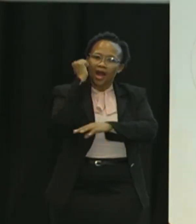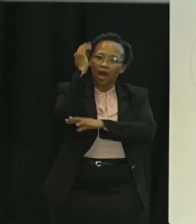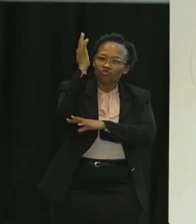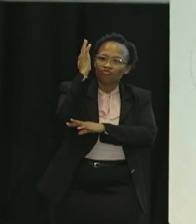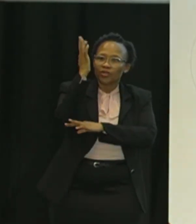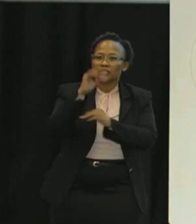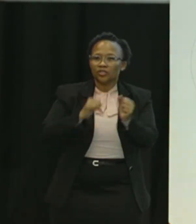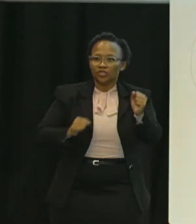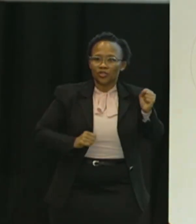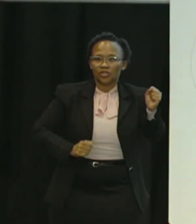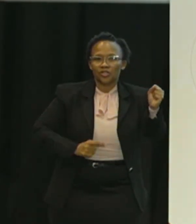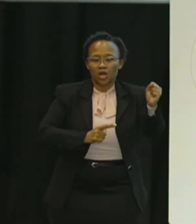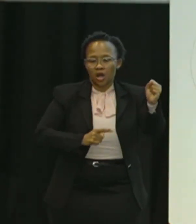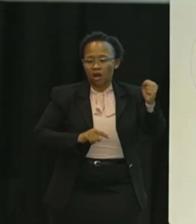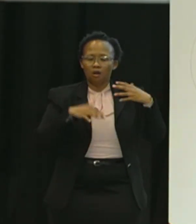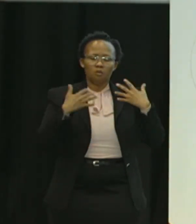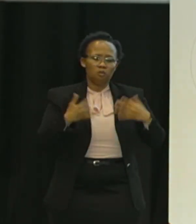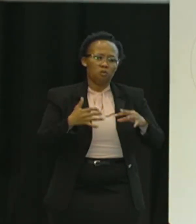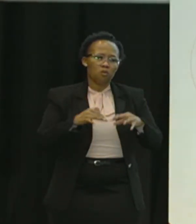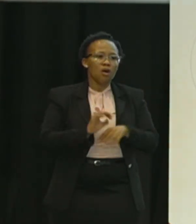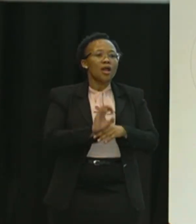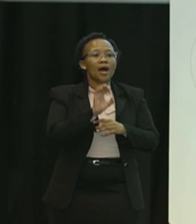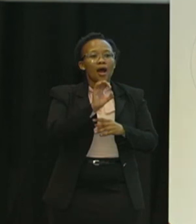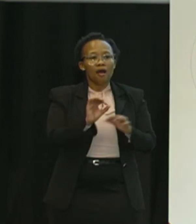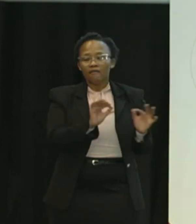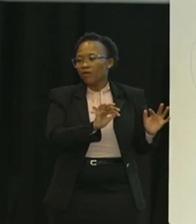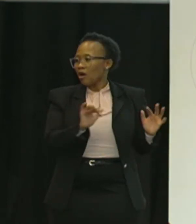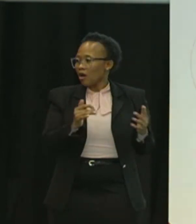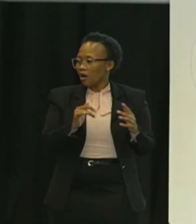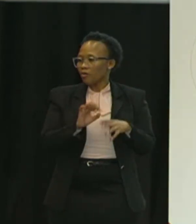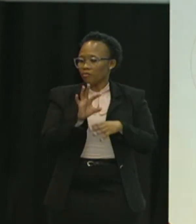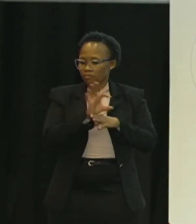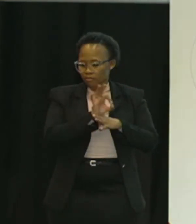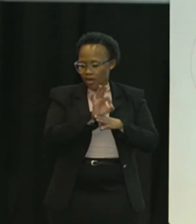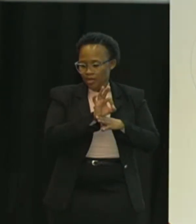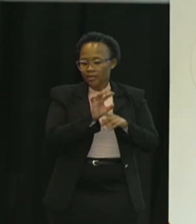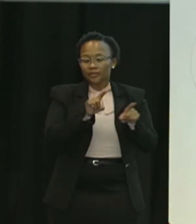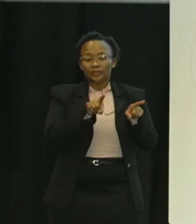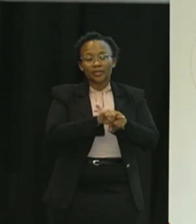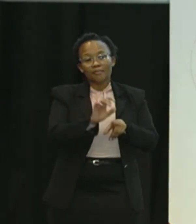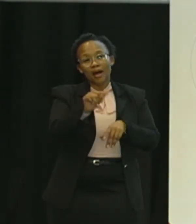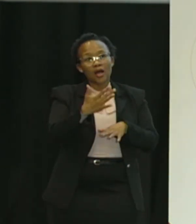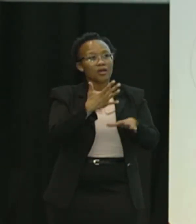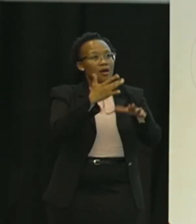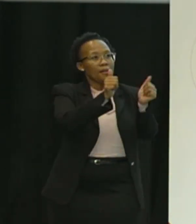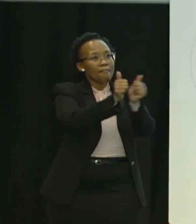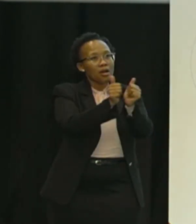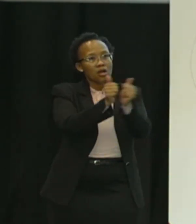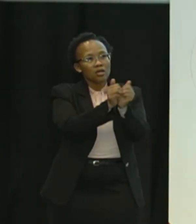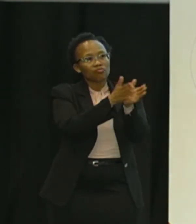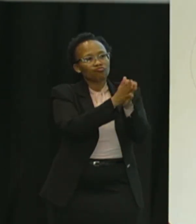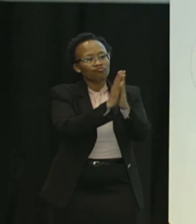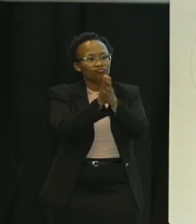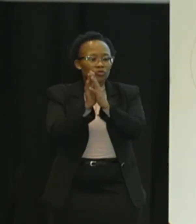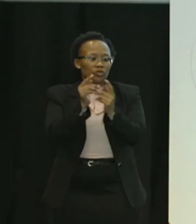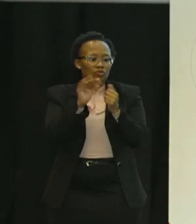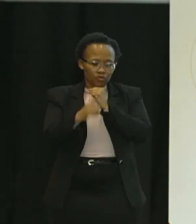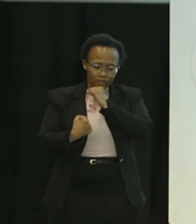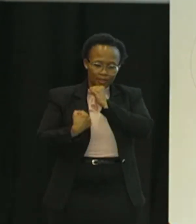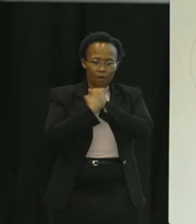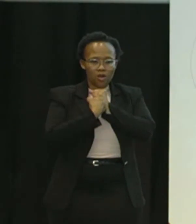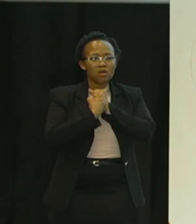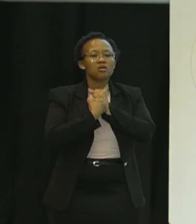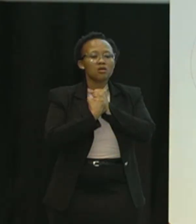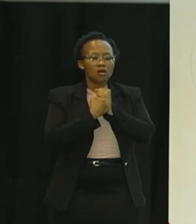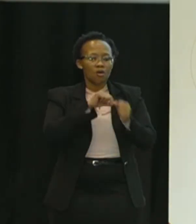strategies through the microplanning TA, and we would call all other partners to support this venture so that we can